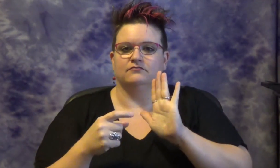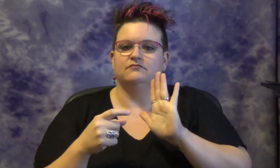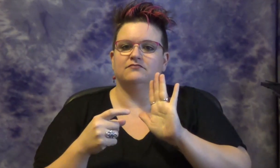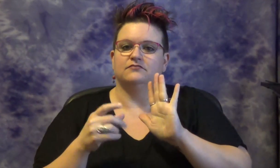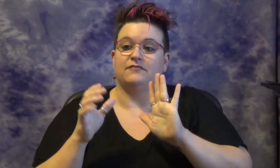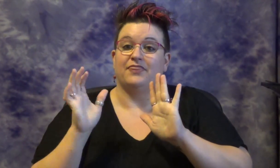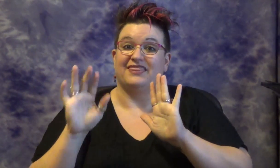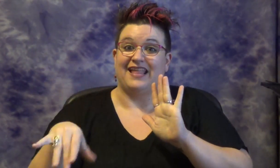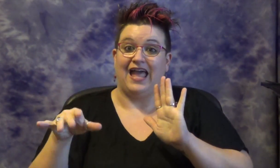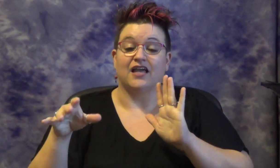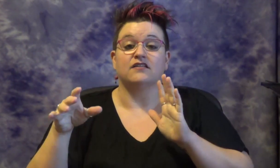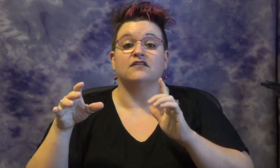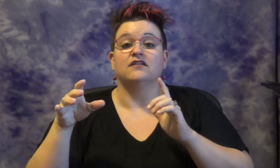Cultural identity,